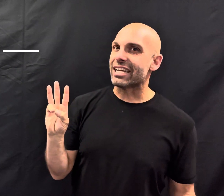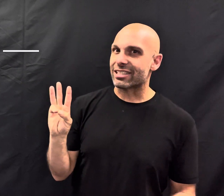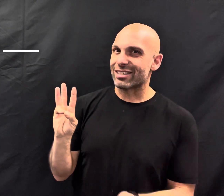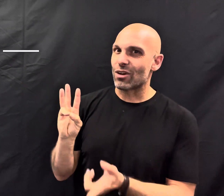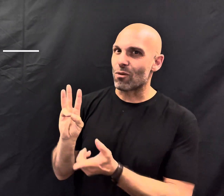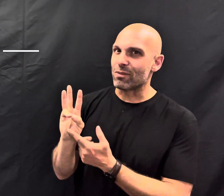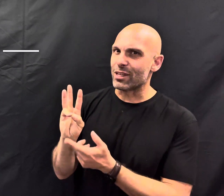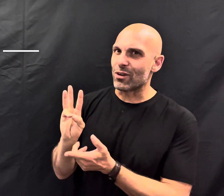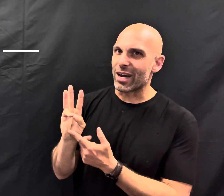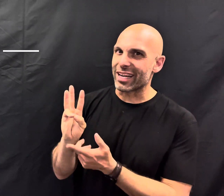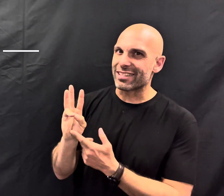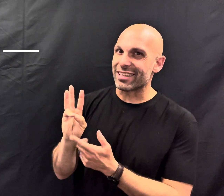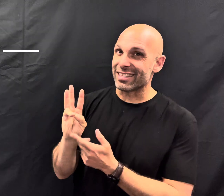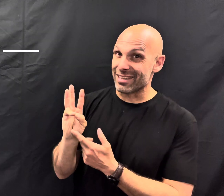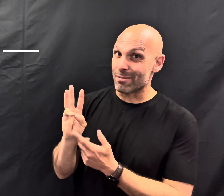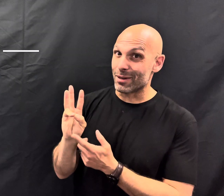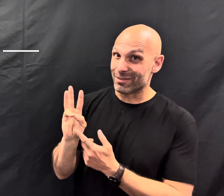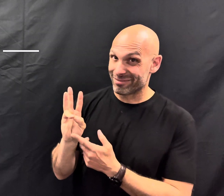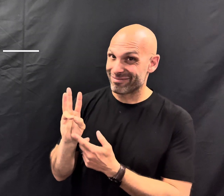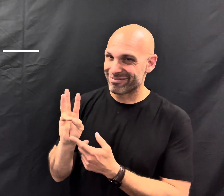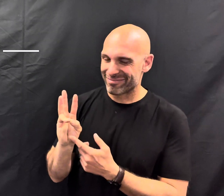6. Hopefully you know how to get to this number.